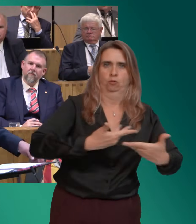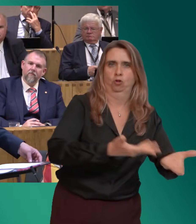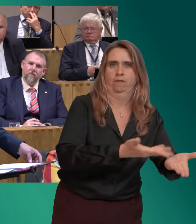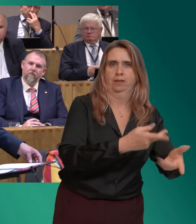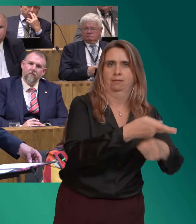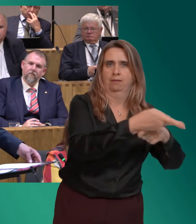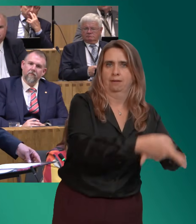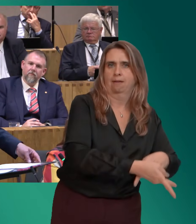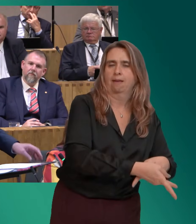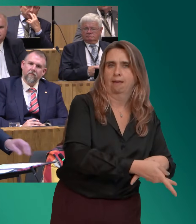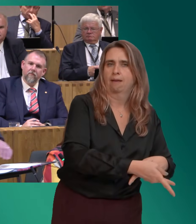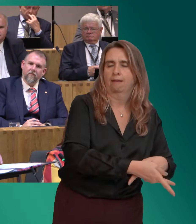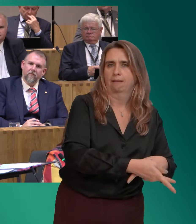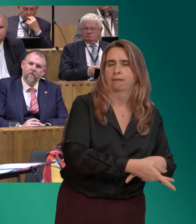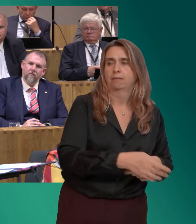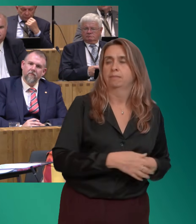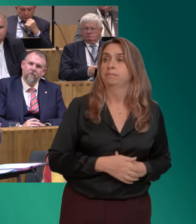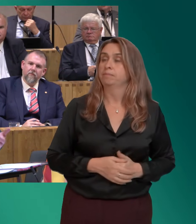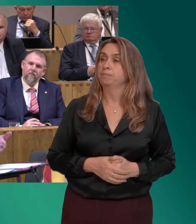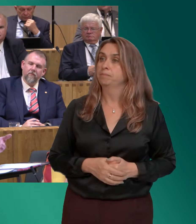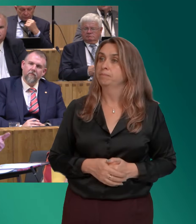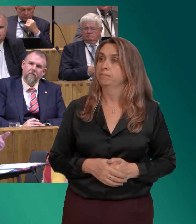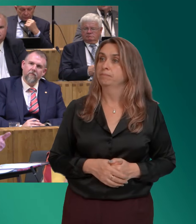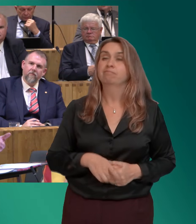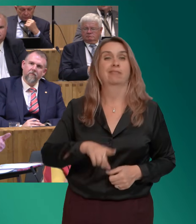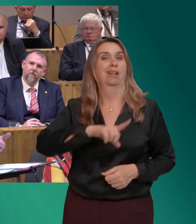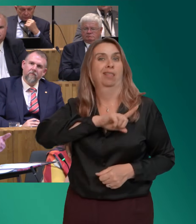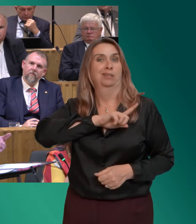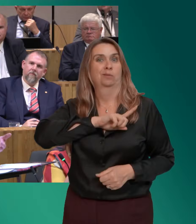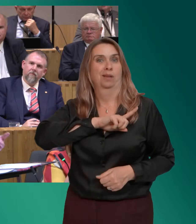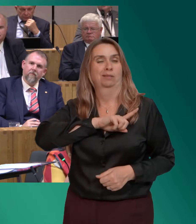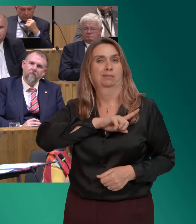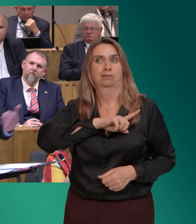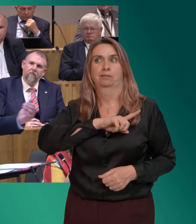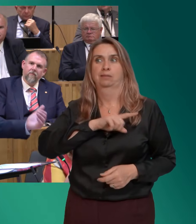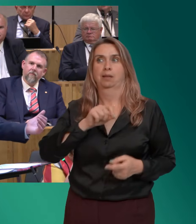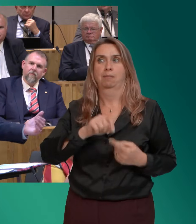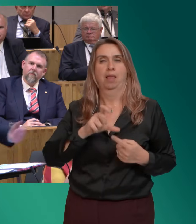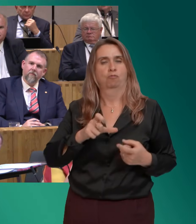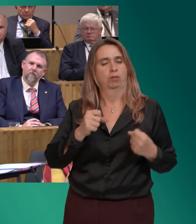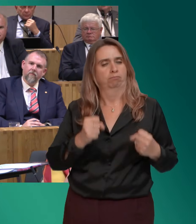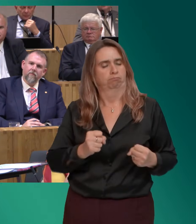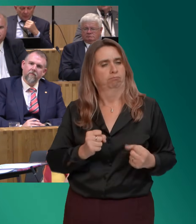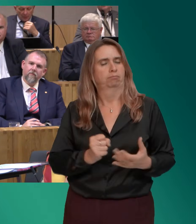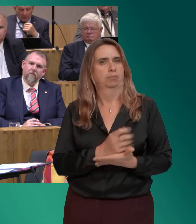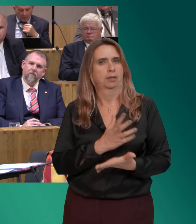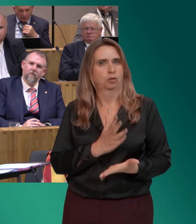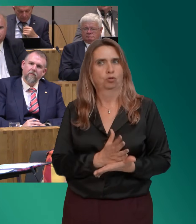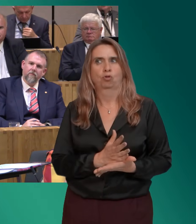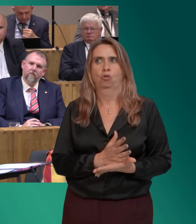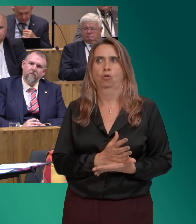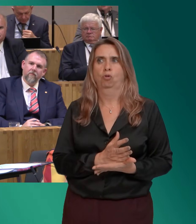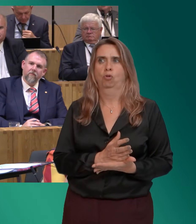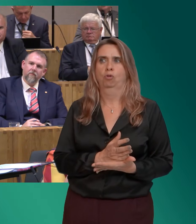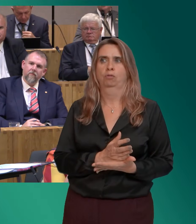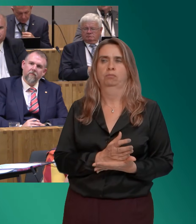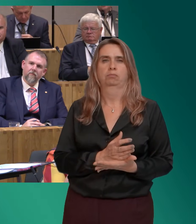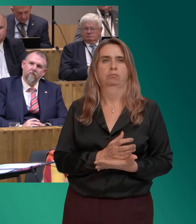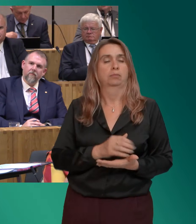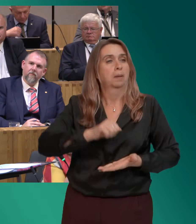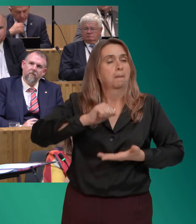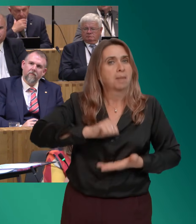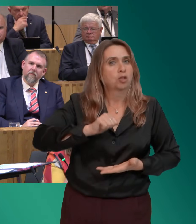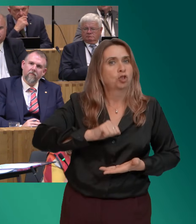care. It was one of the reasons why we ensured through the agreement on the budget